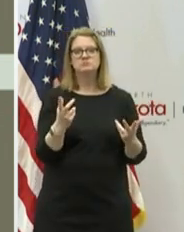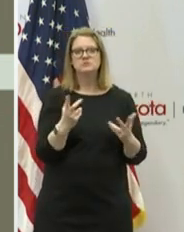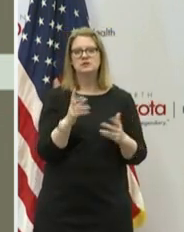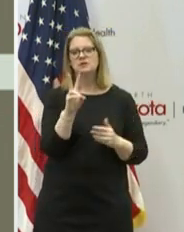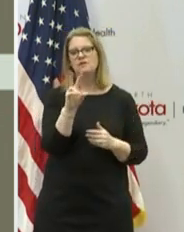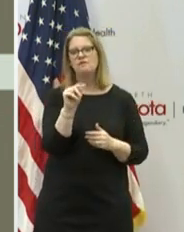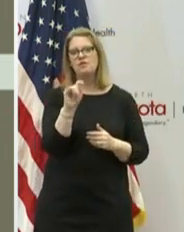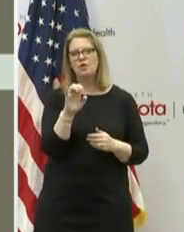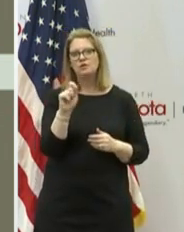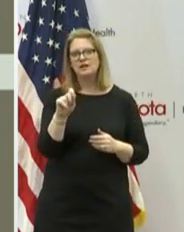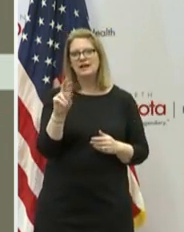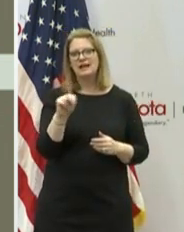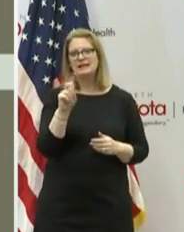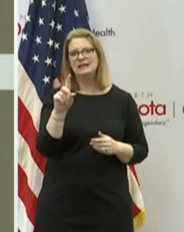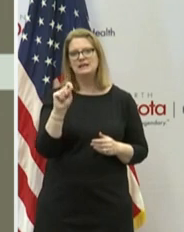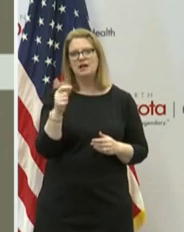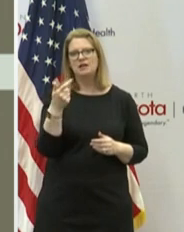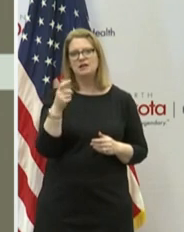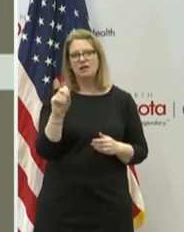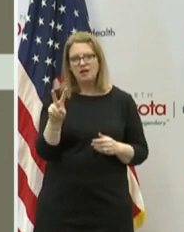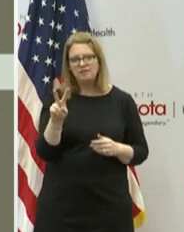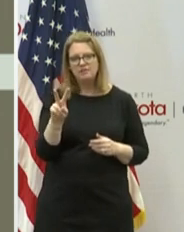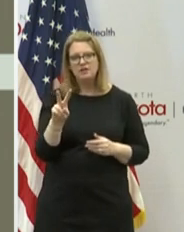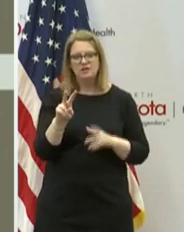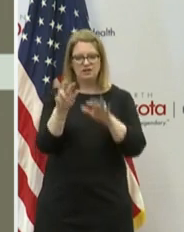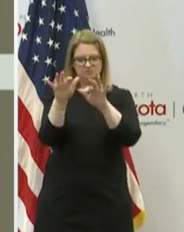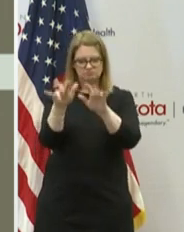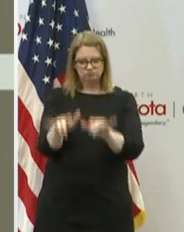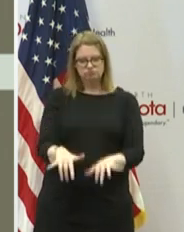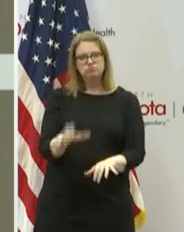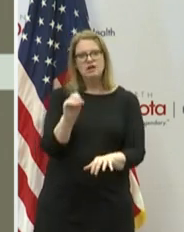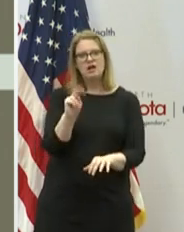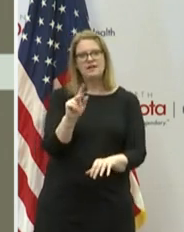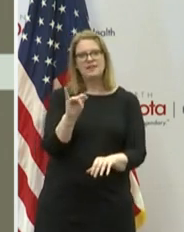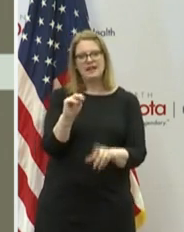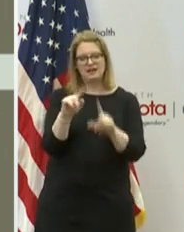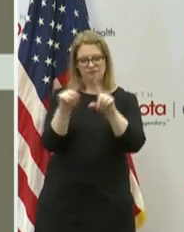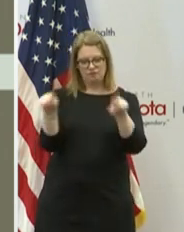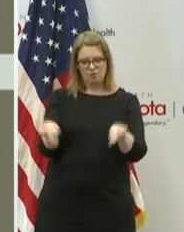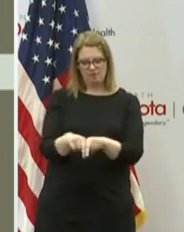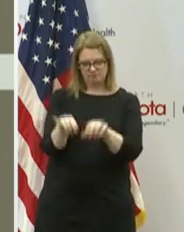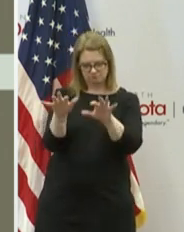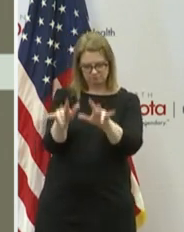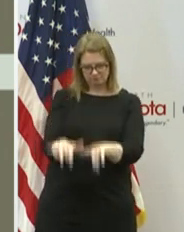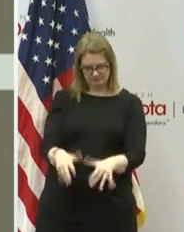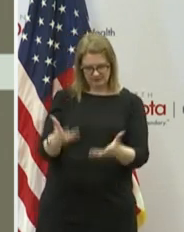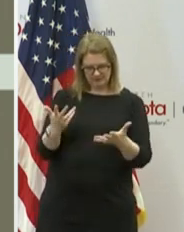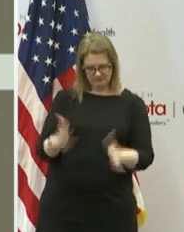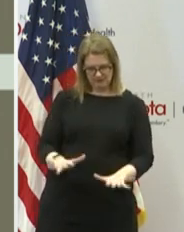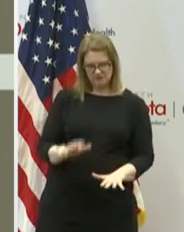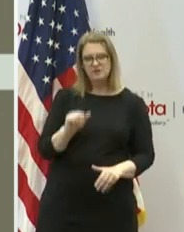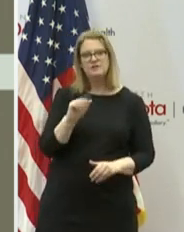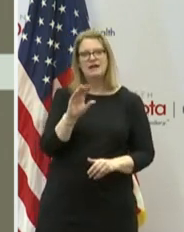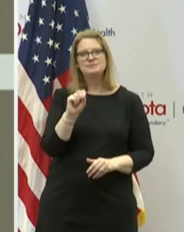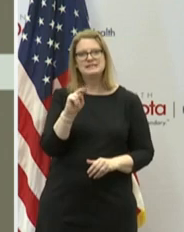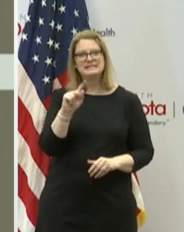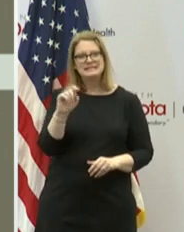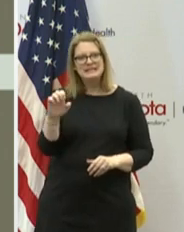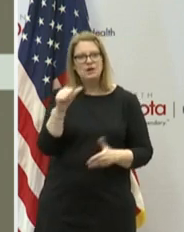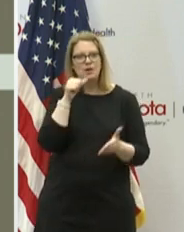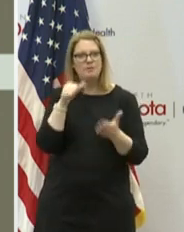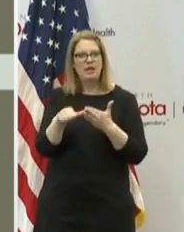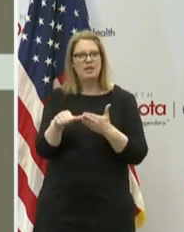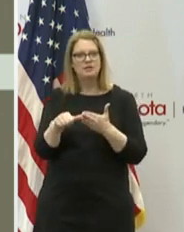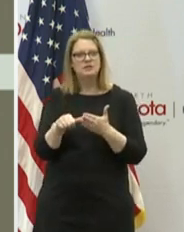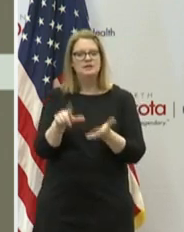to vote.nd.gov and complete the online form. And when you complete the online form for absentee or mail ballot, you then